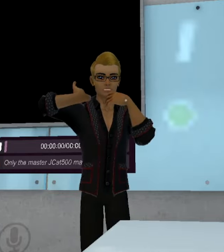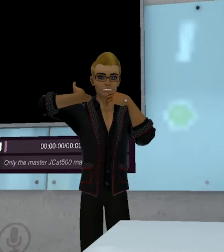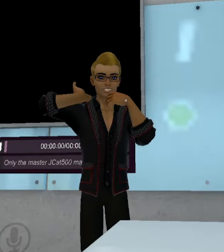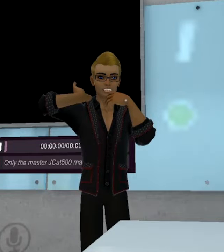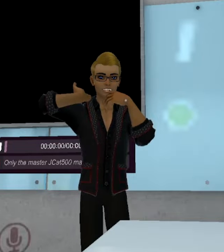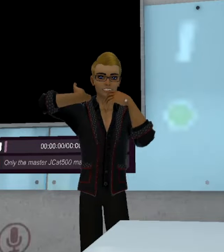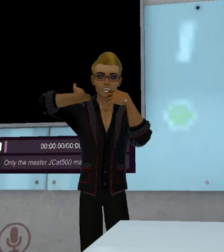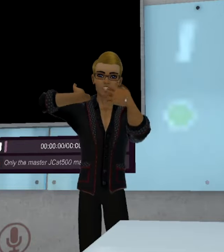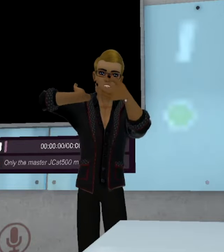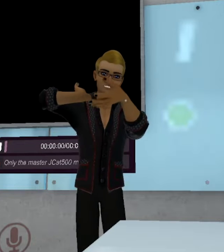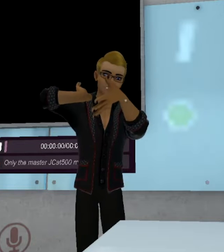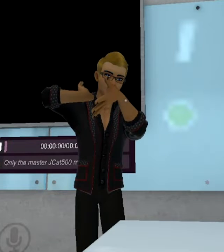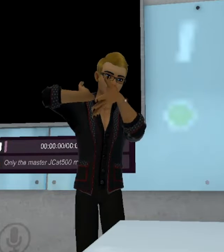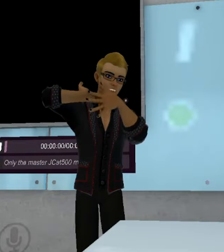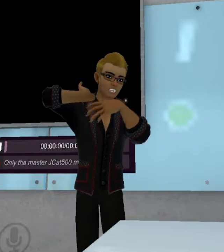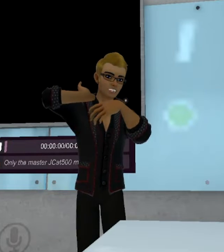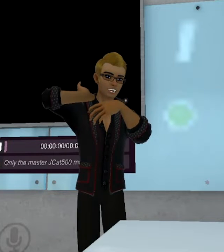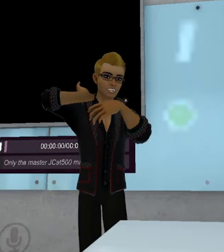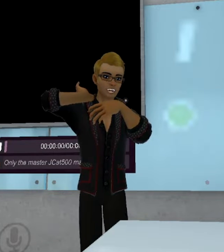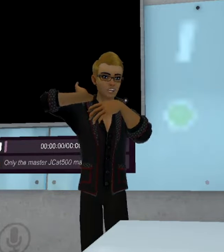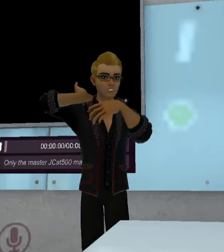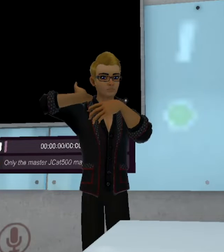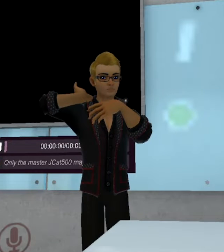Does he have any, like, older siblings or anything like that? No.